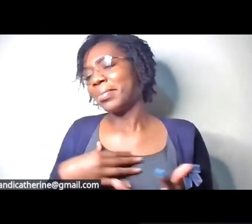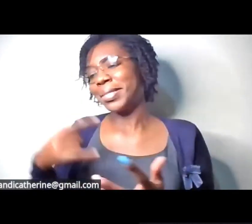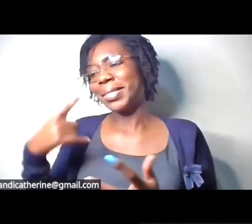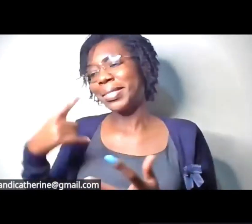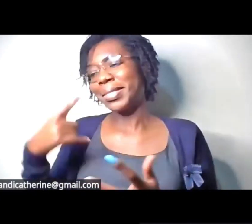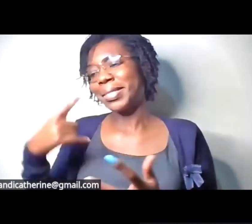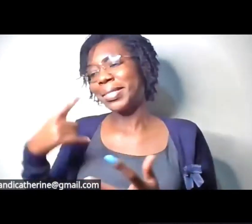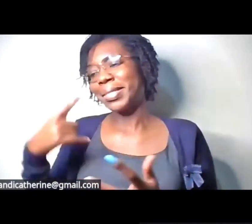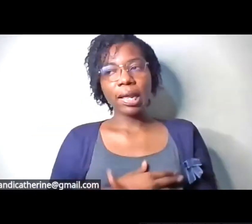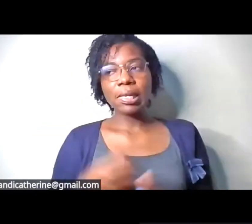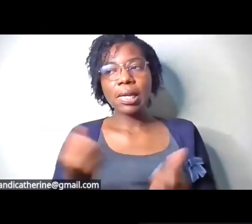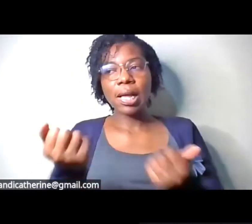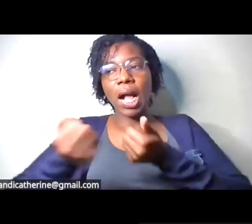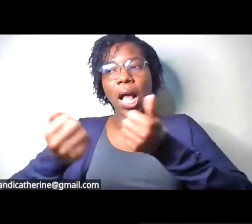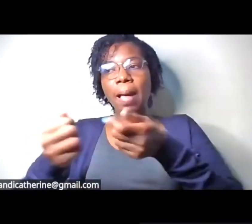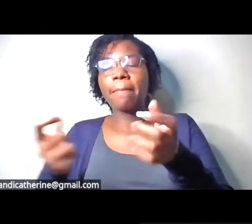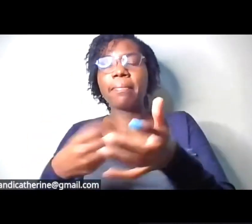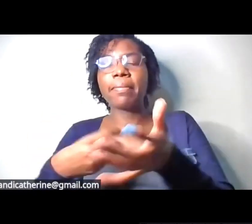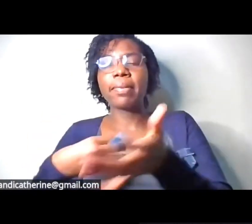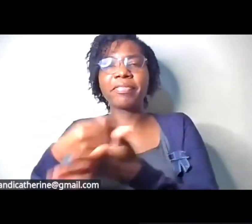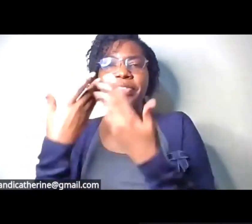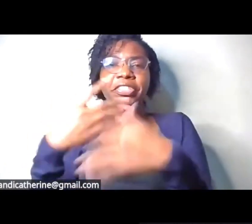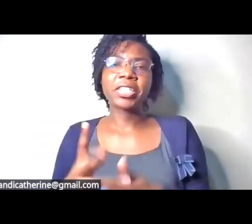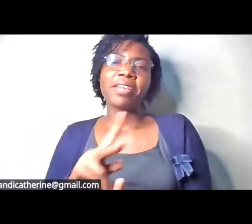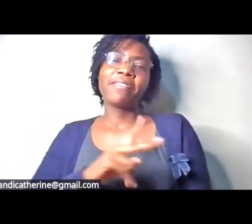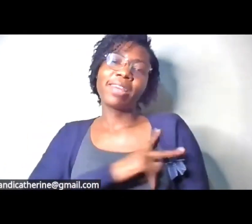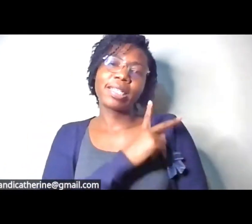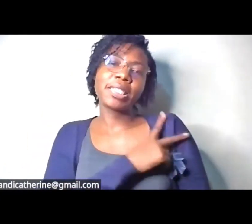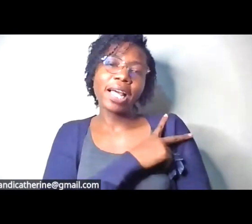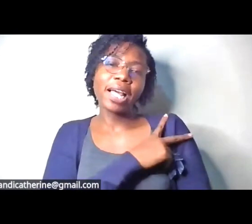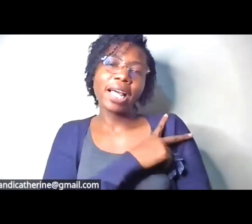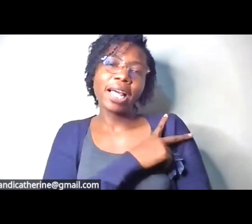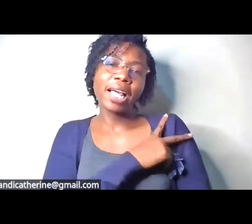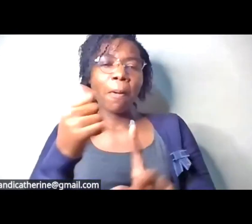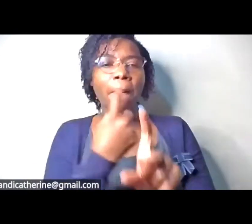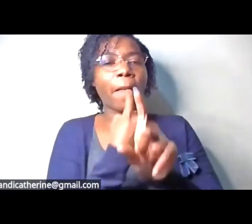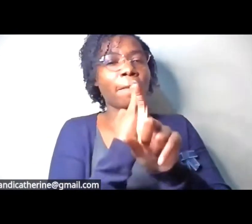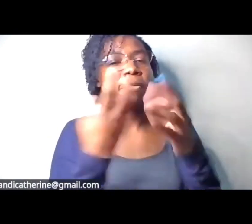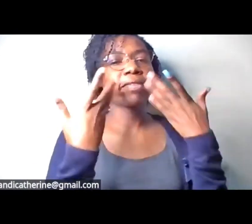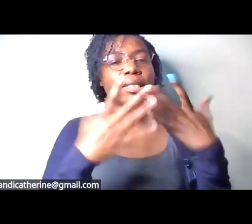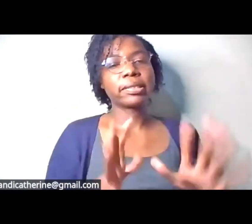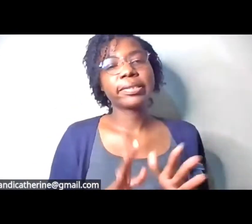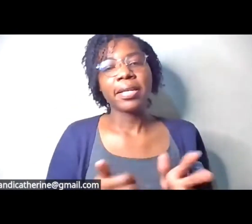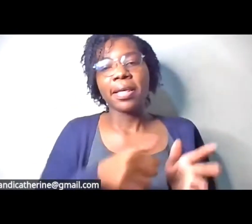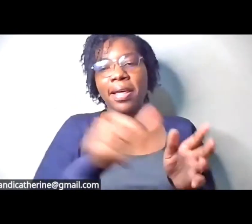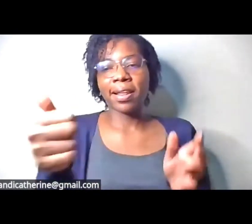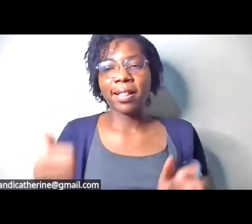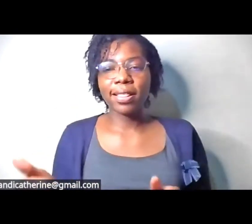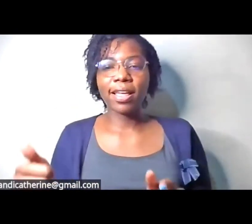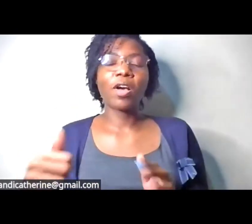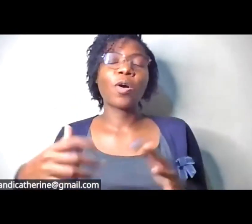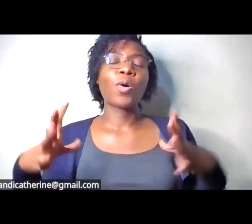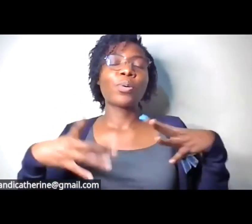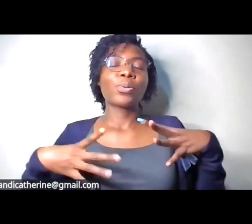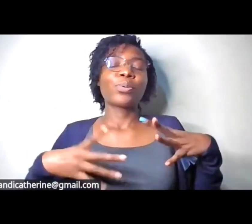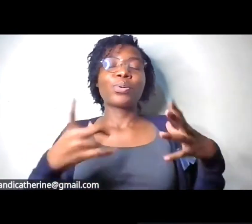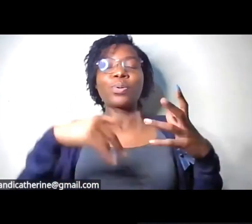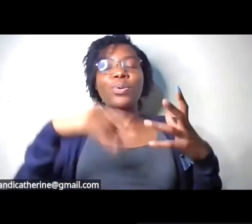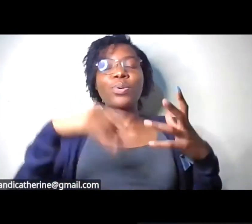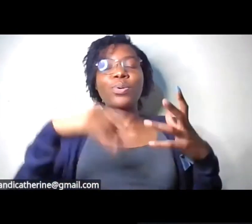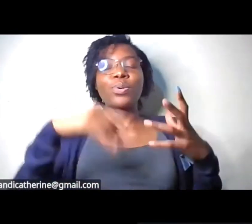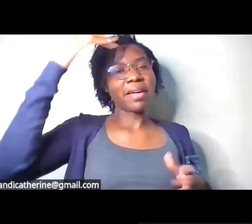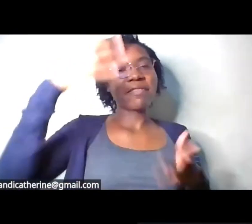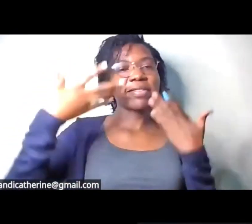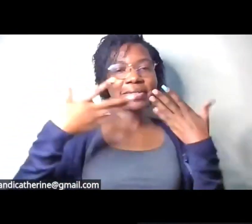on Valentine's. I don't know who has gone on holiday to Dubai or to wherever it is that they've gone to.